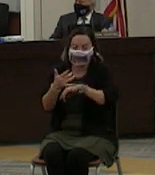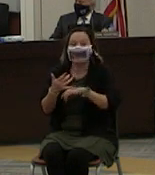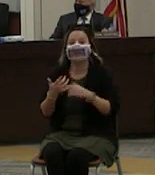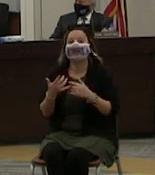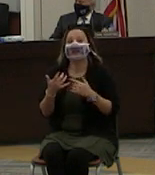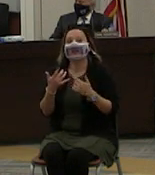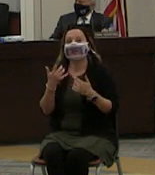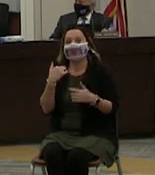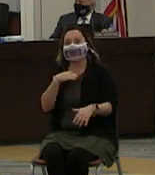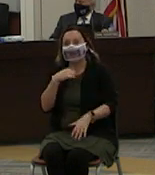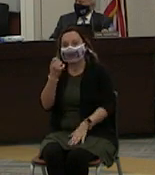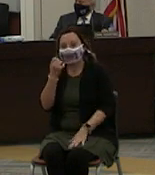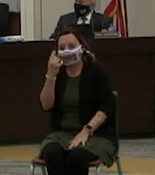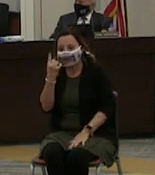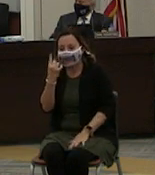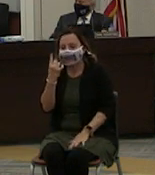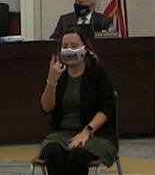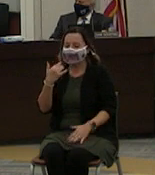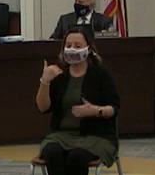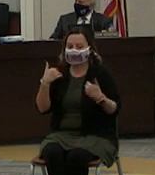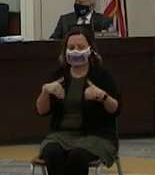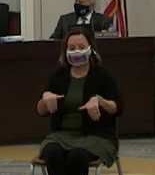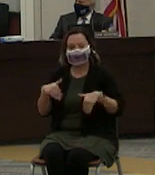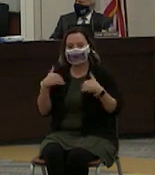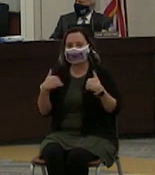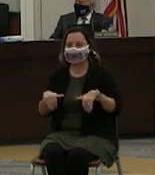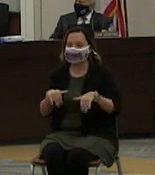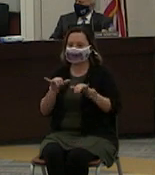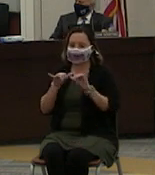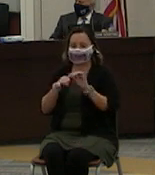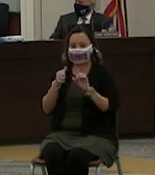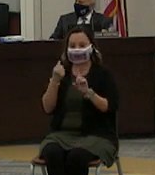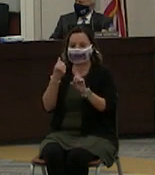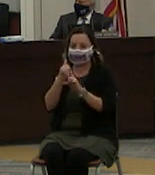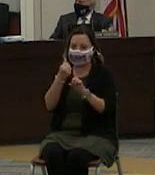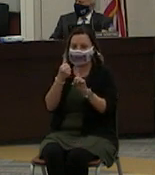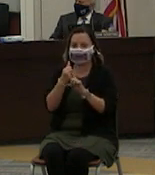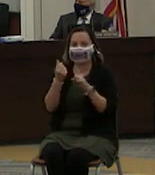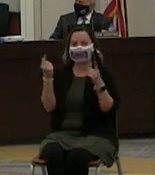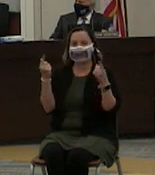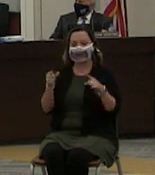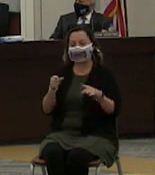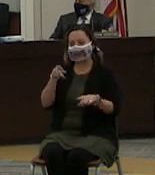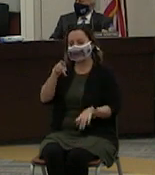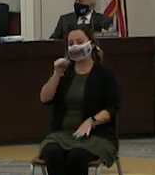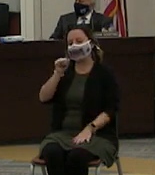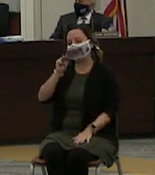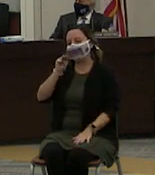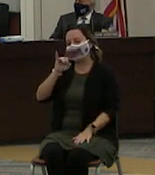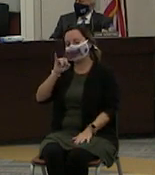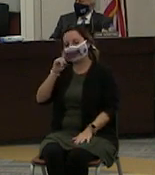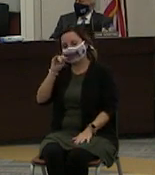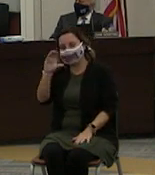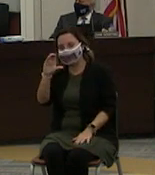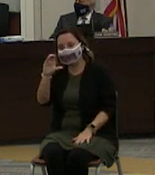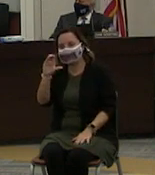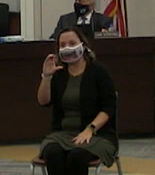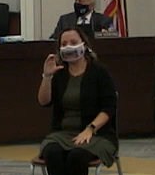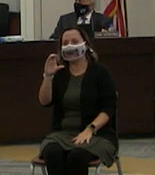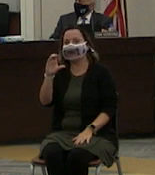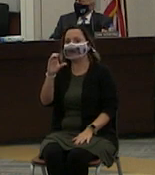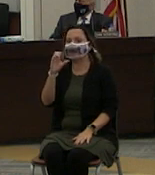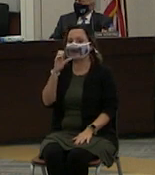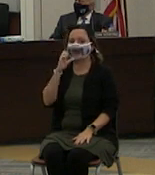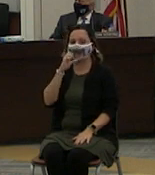We understand that there's a measurable impact on student achievement with the pandemic. It's also it's not